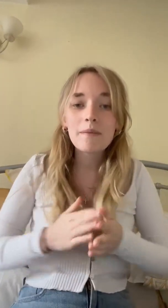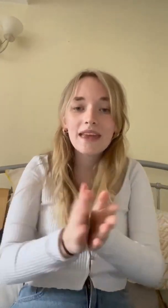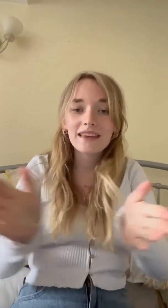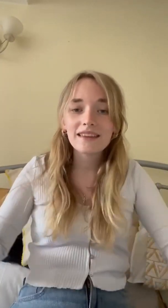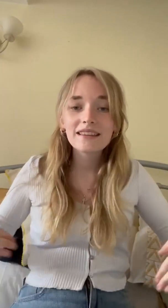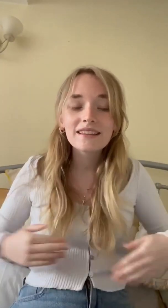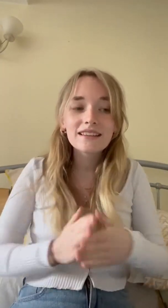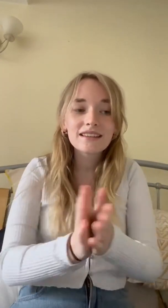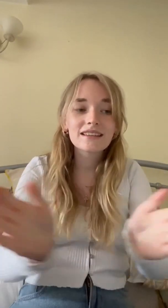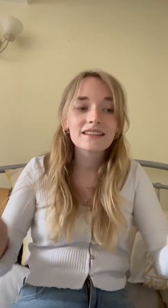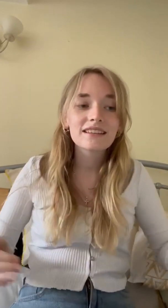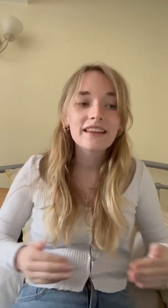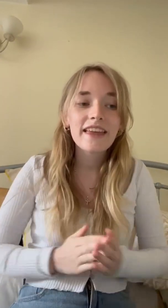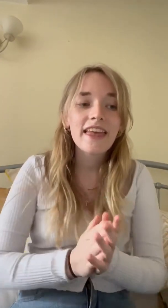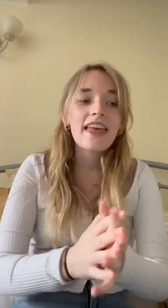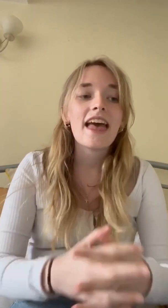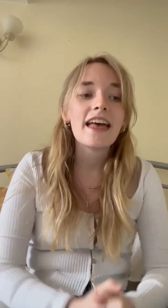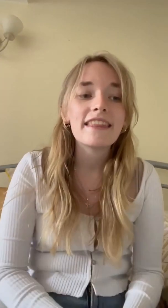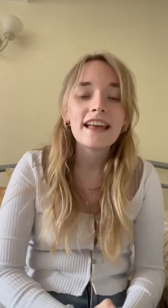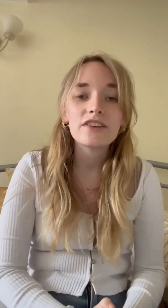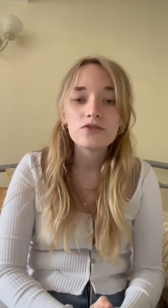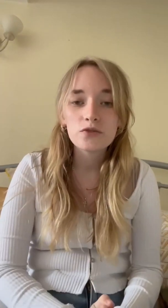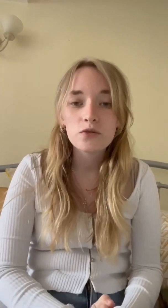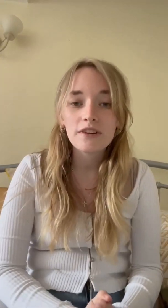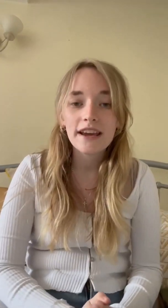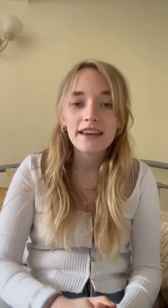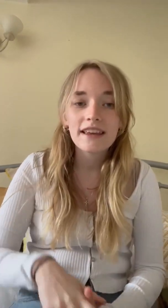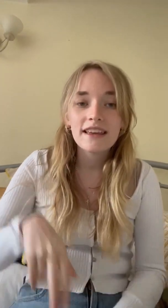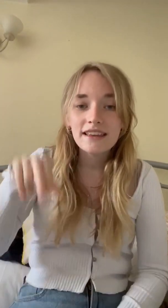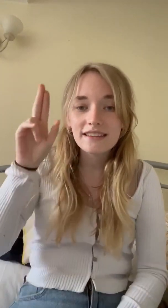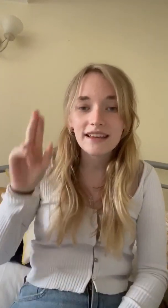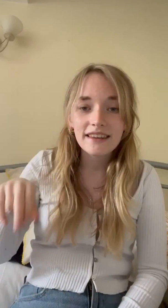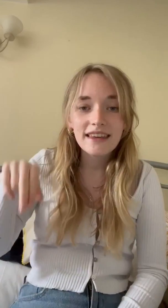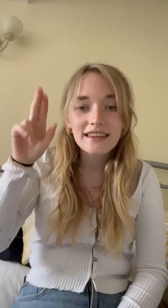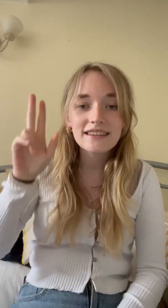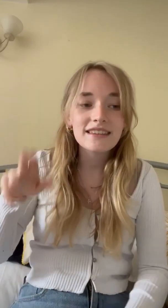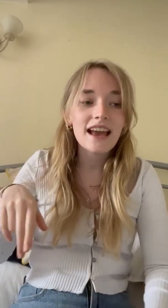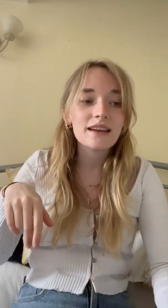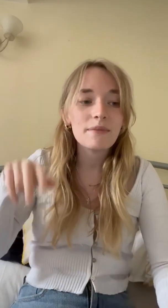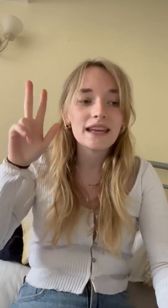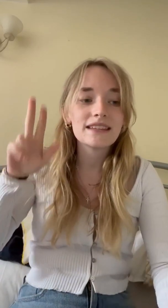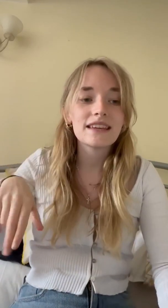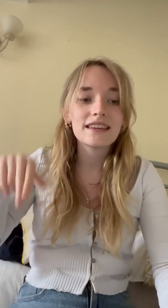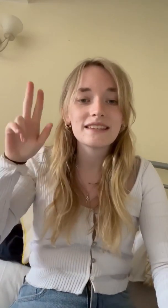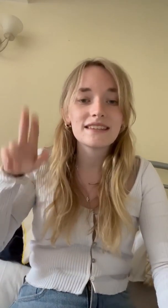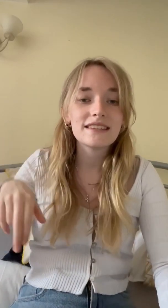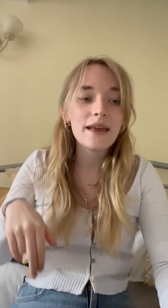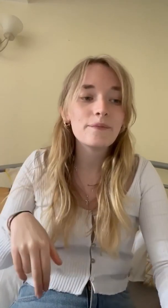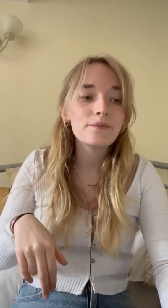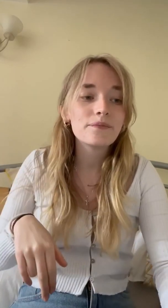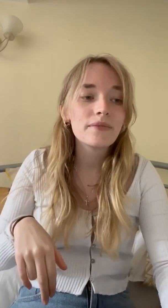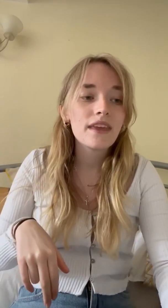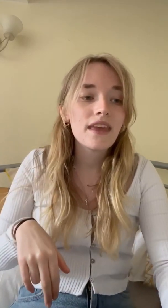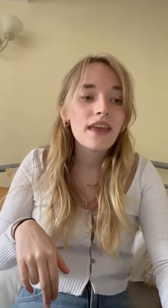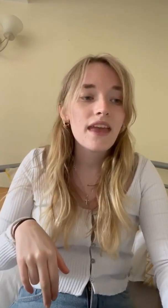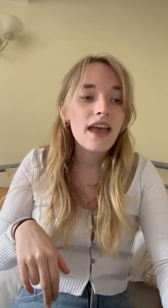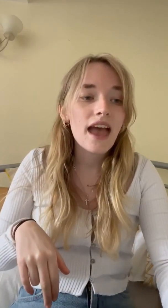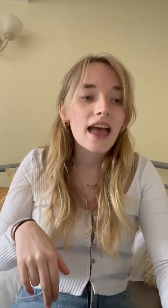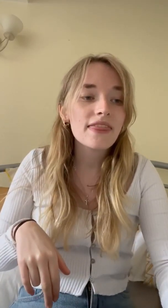swimming, and then drawing is like this, and painting is the same. And